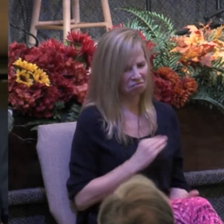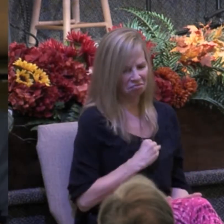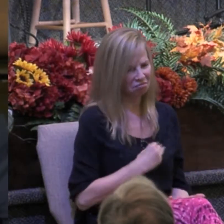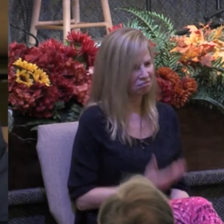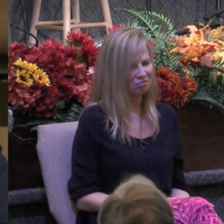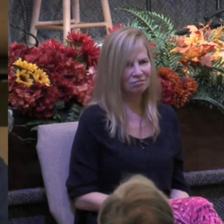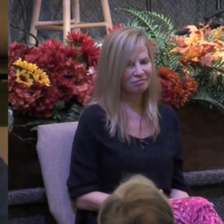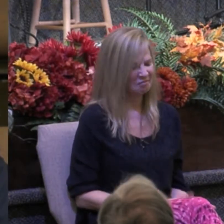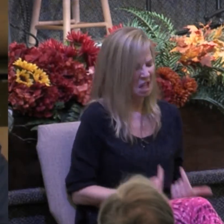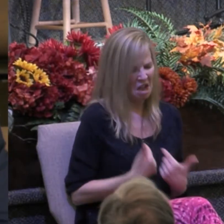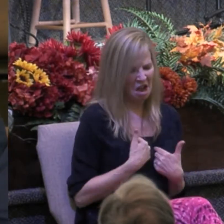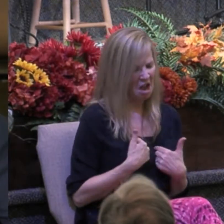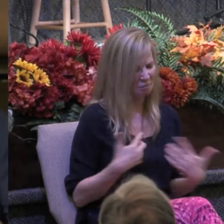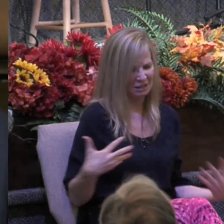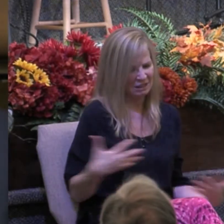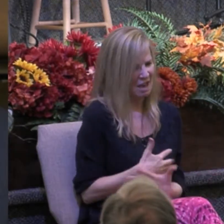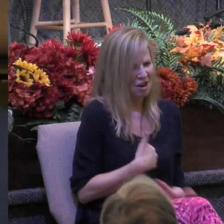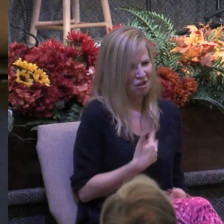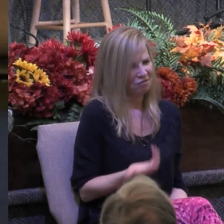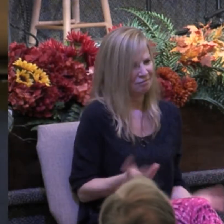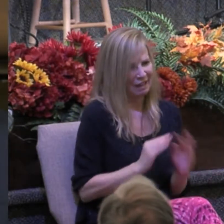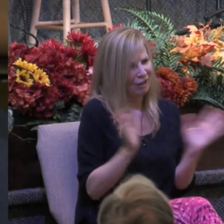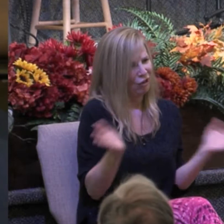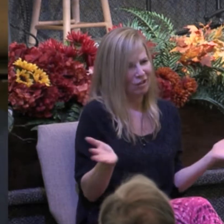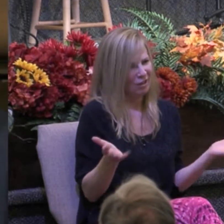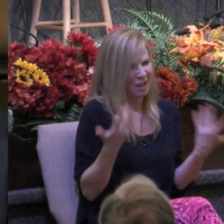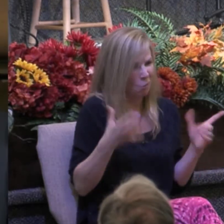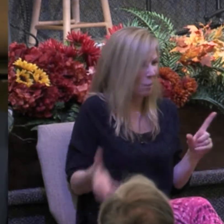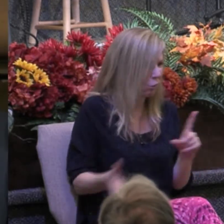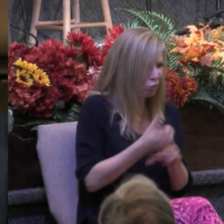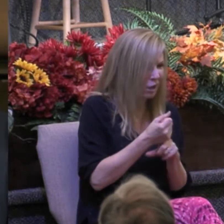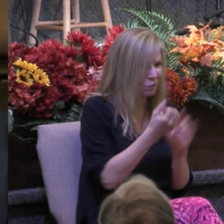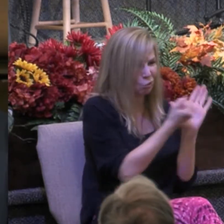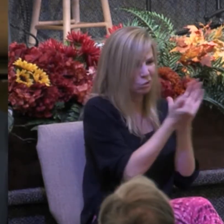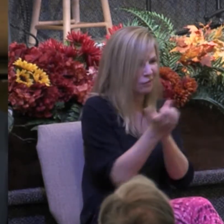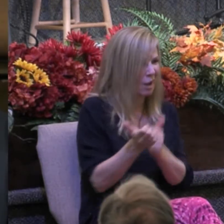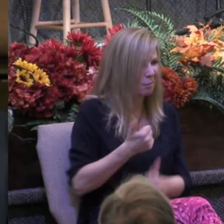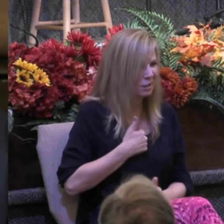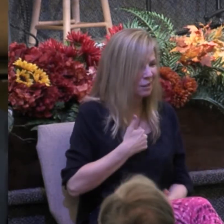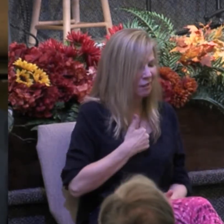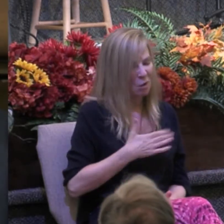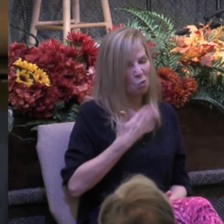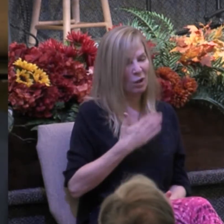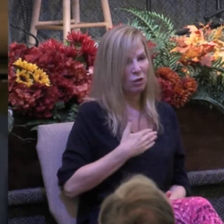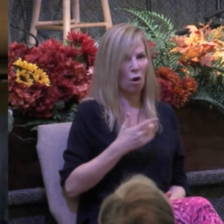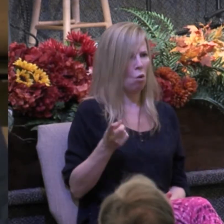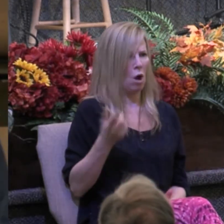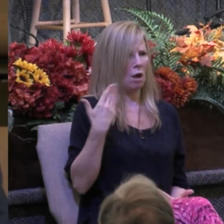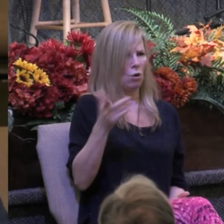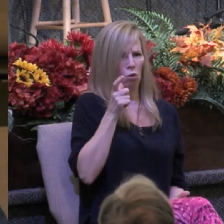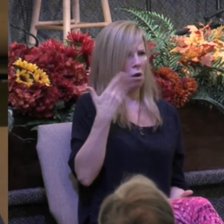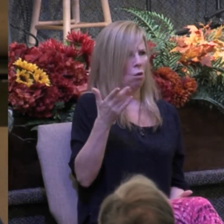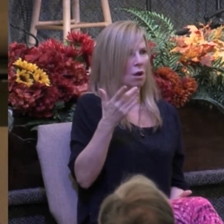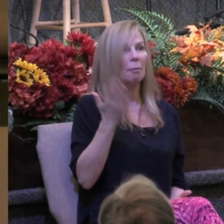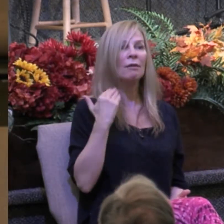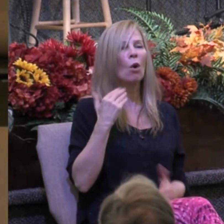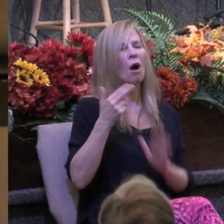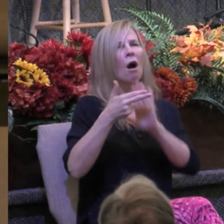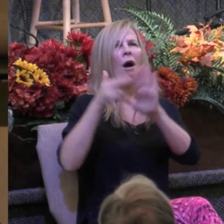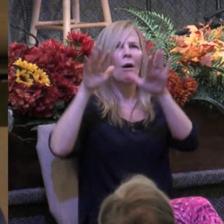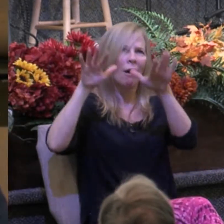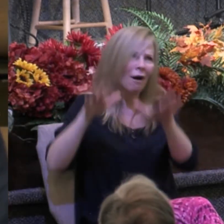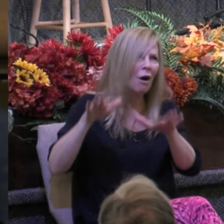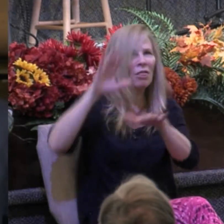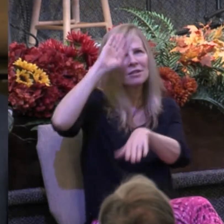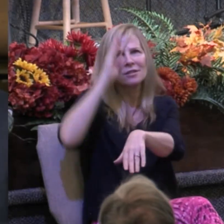evident. He was so scared of being arrested and crucified himself that he was willing to deny the very one he had called the Son of God,